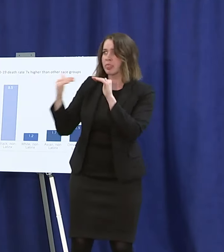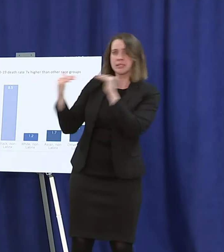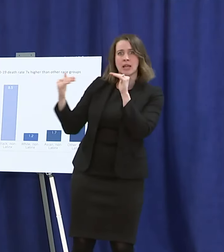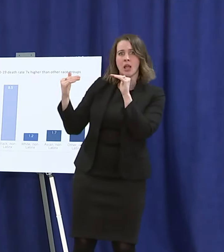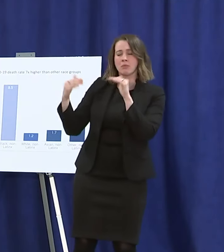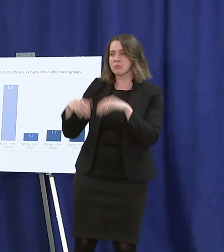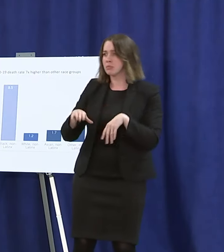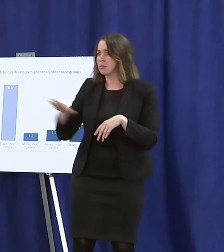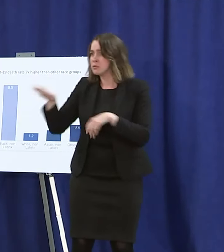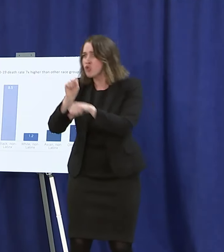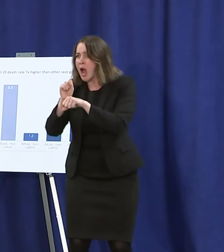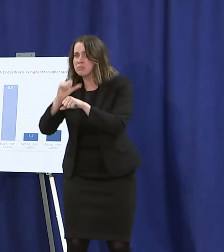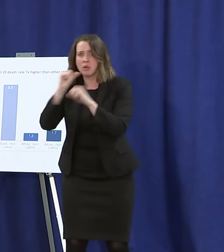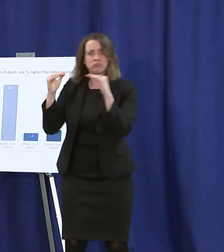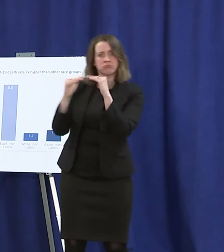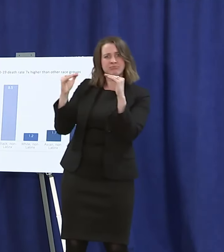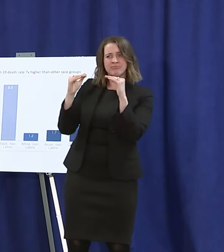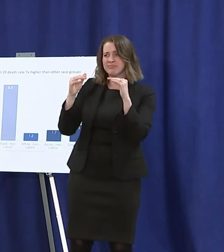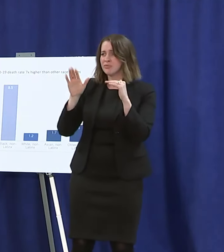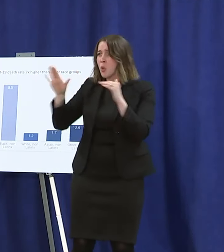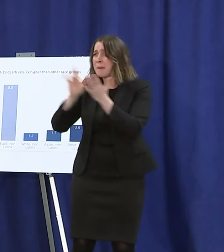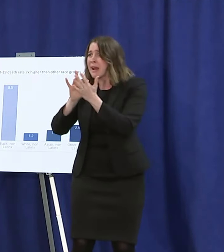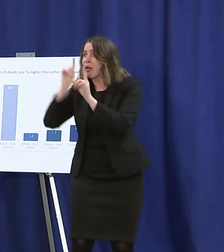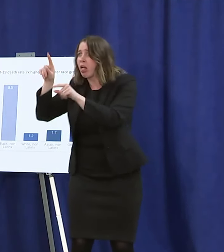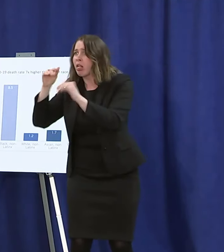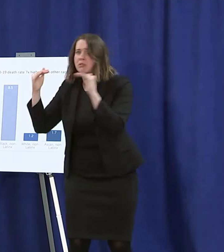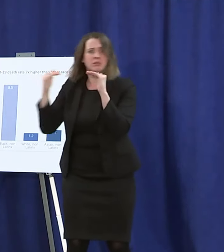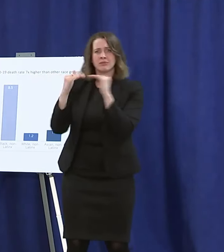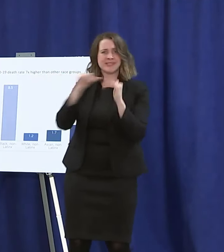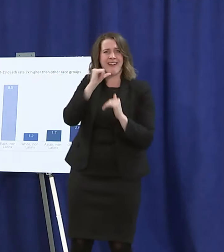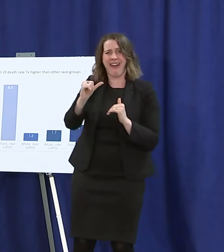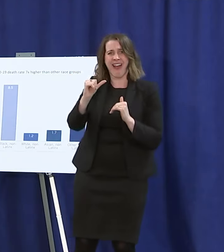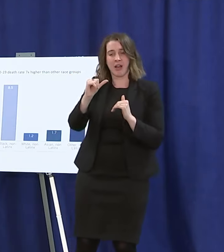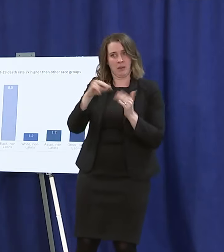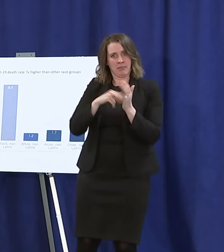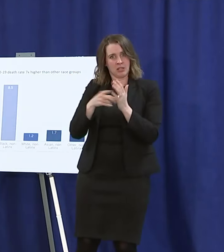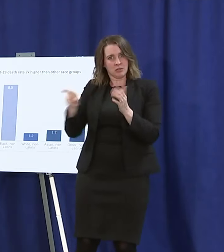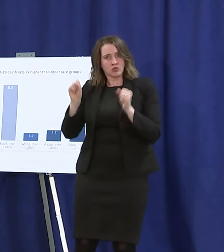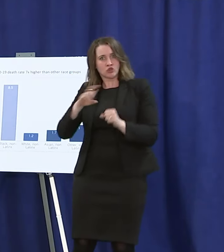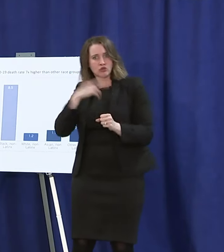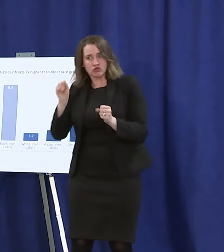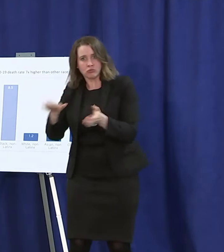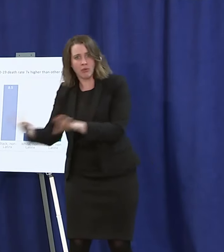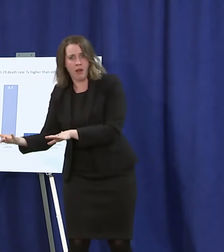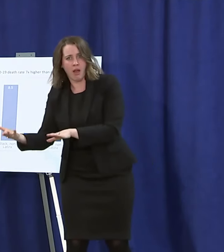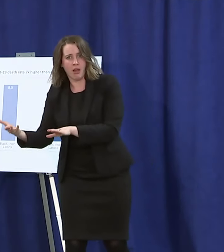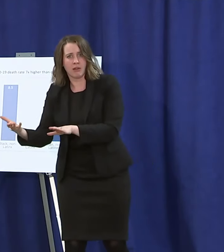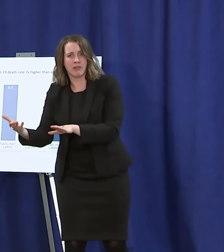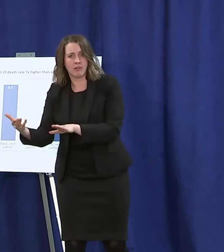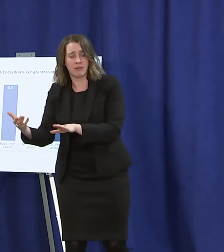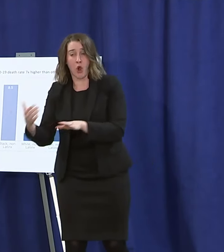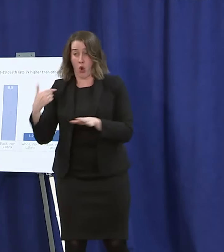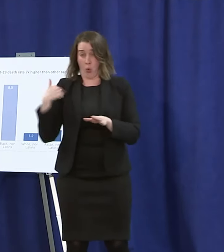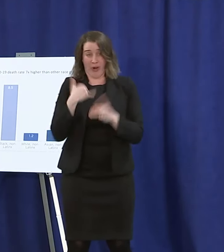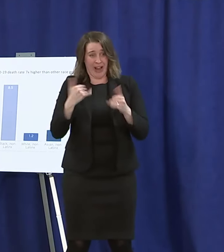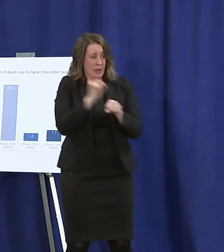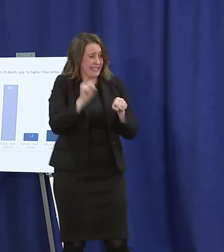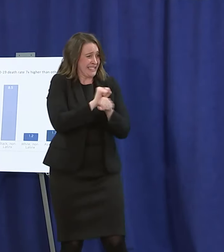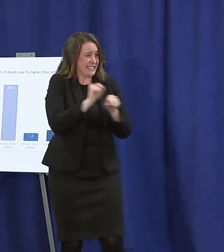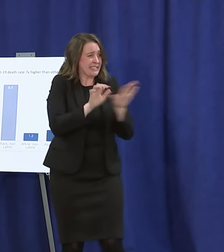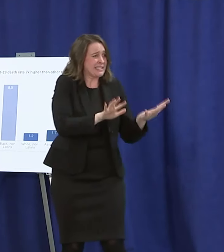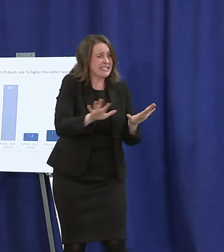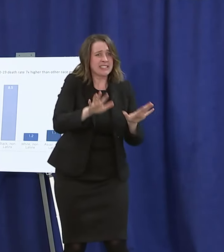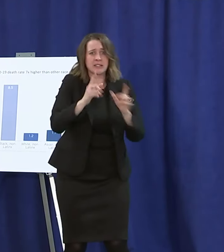are literally matters of life and death. Just as we heard while we were making strides in slowing the spread of COVID in